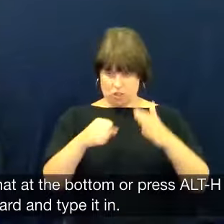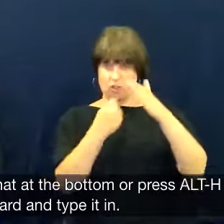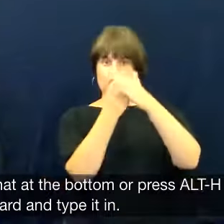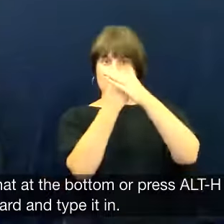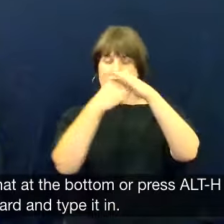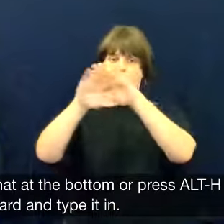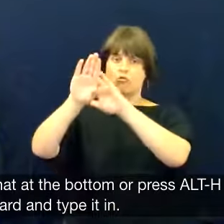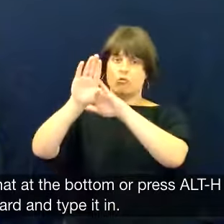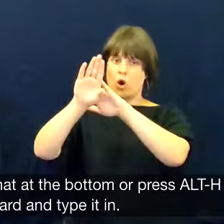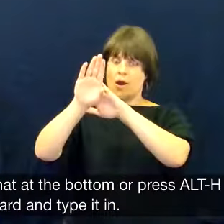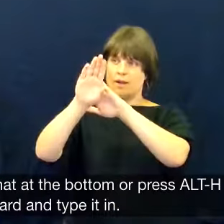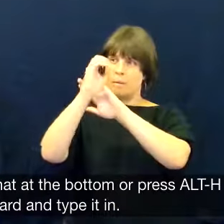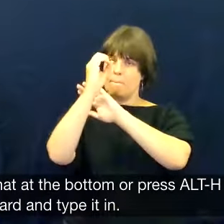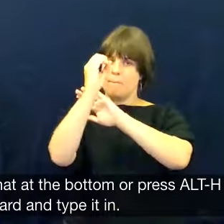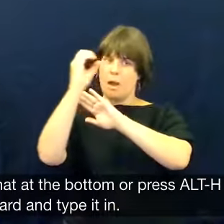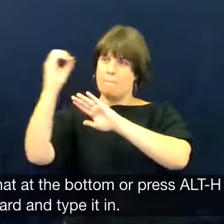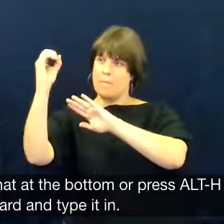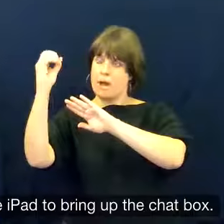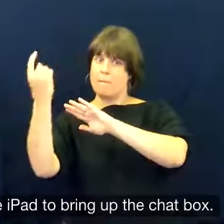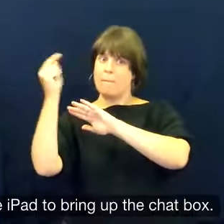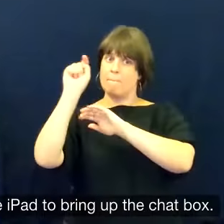bring up the chat box.